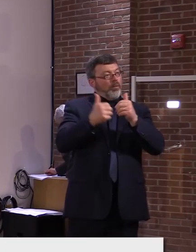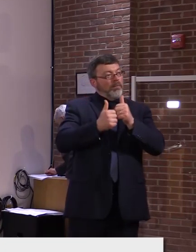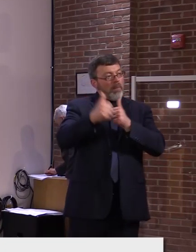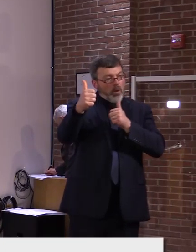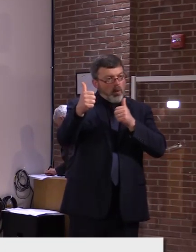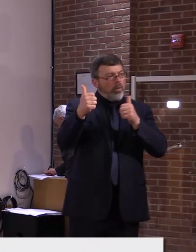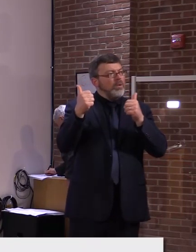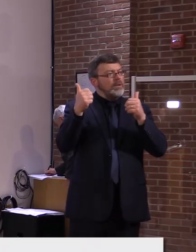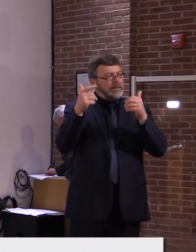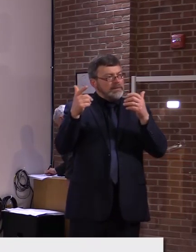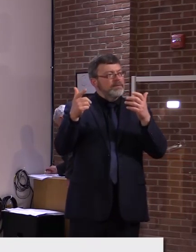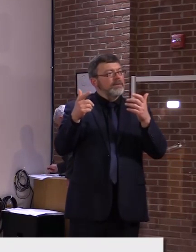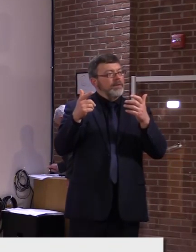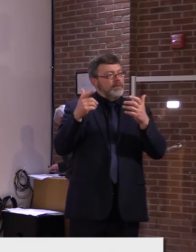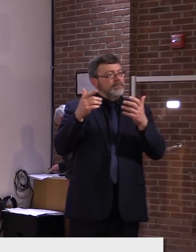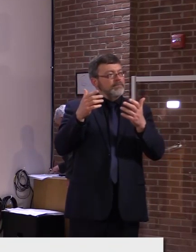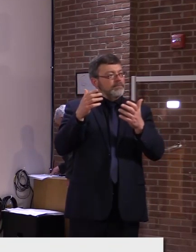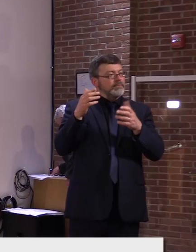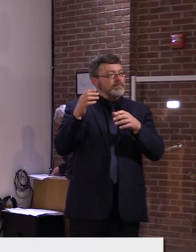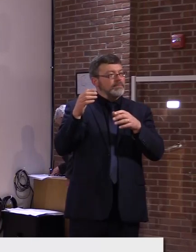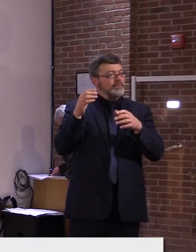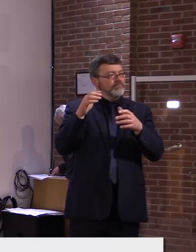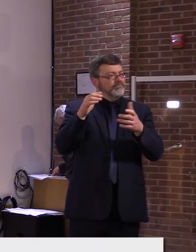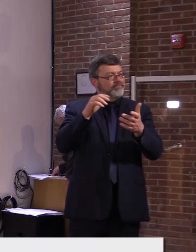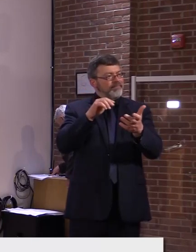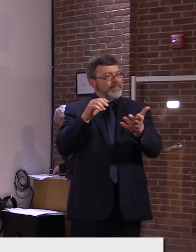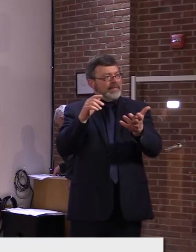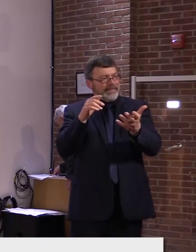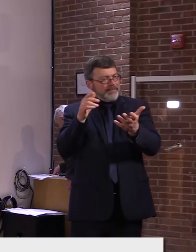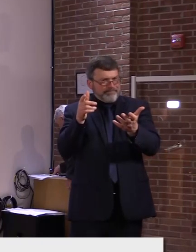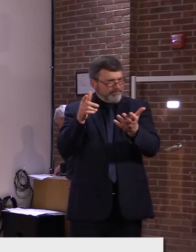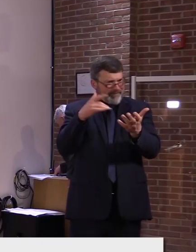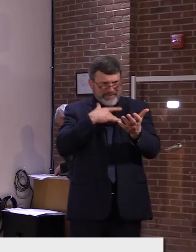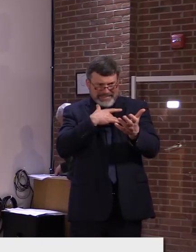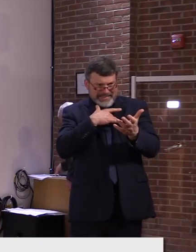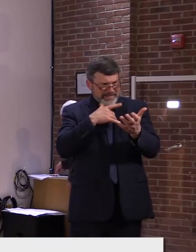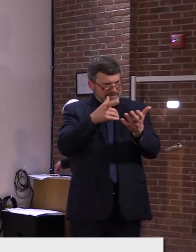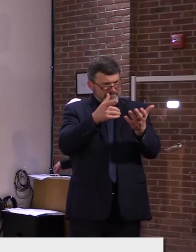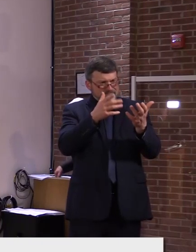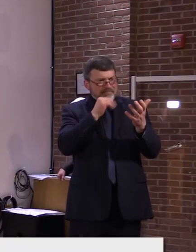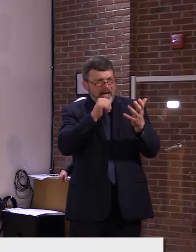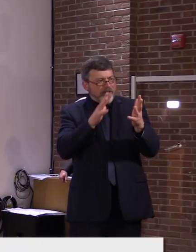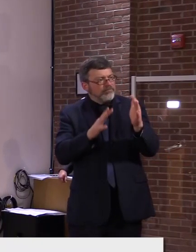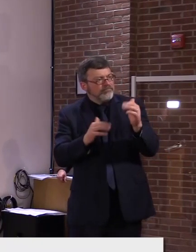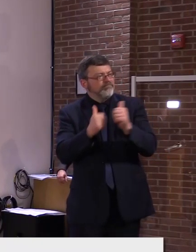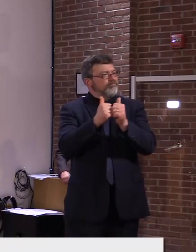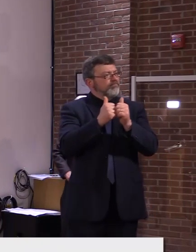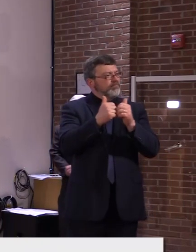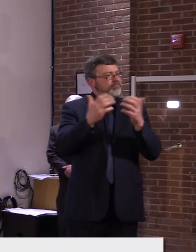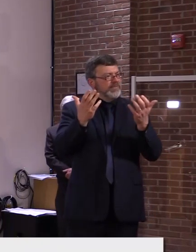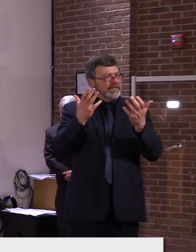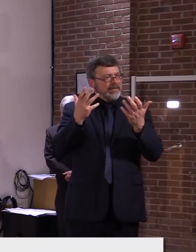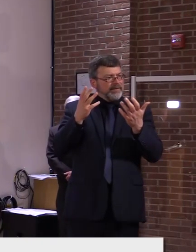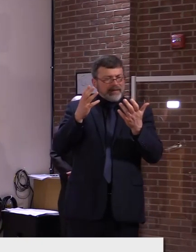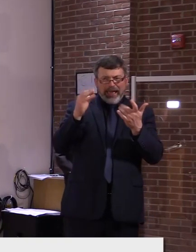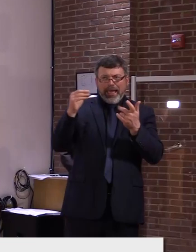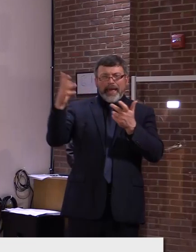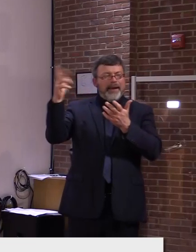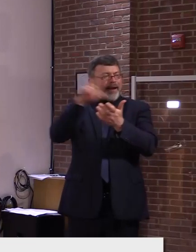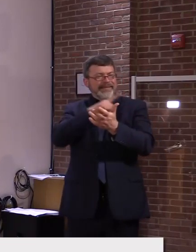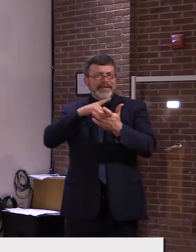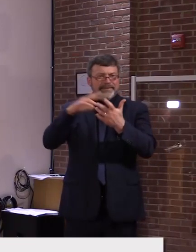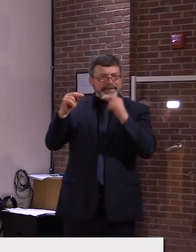done for Vermonters? Yeah, well, again, it was a new frontier for all of us on trying to get through this legislative session. And